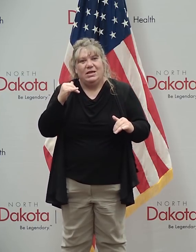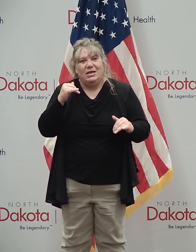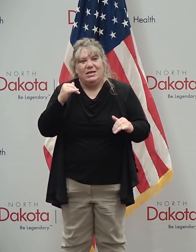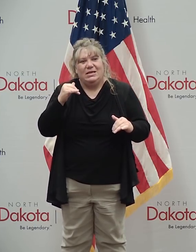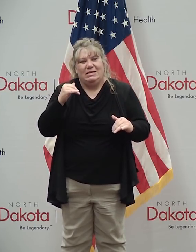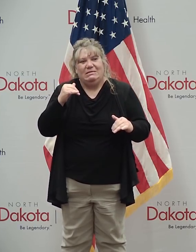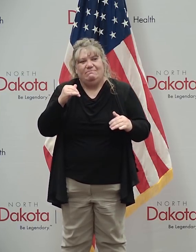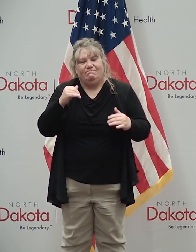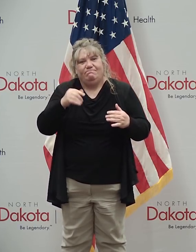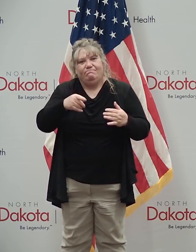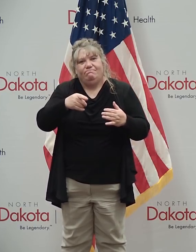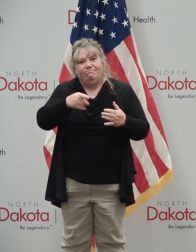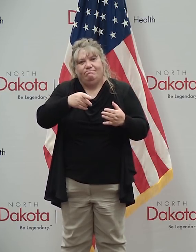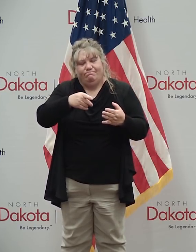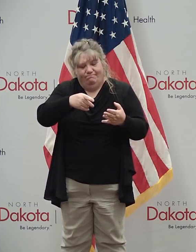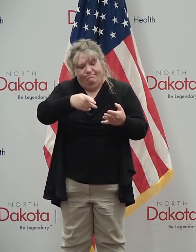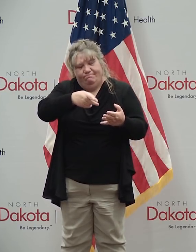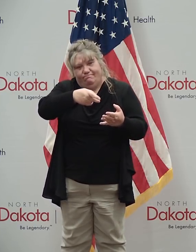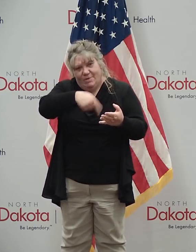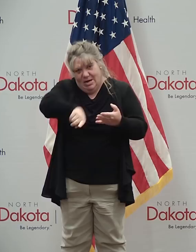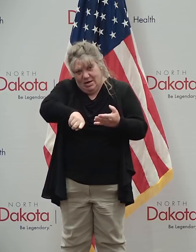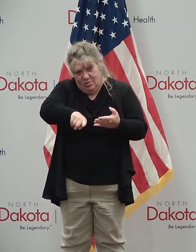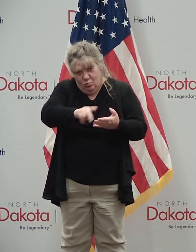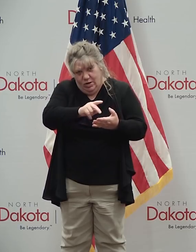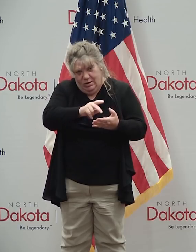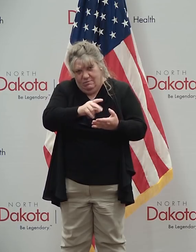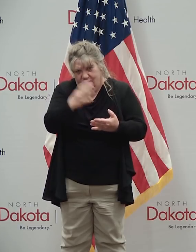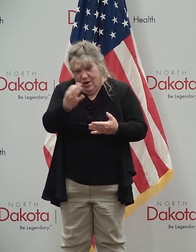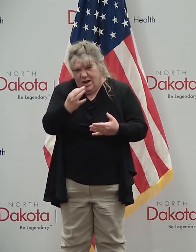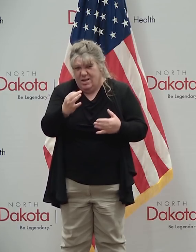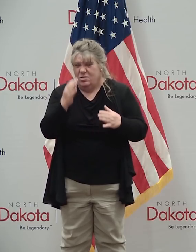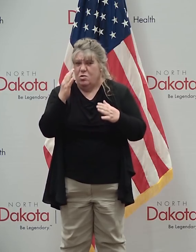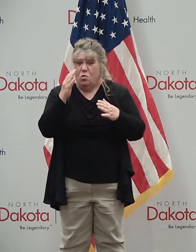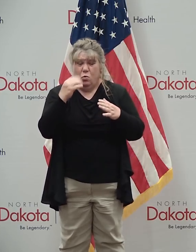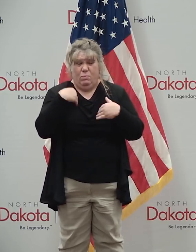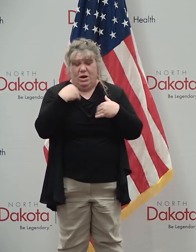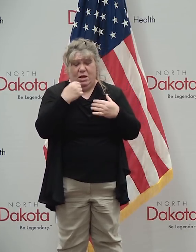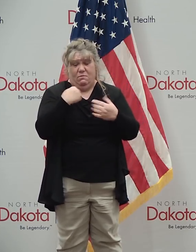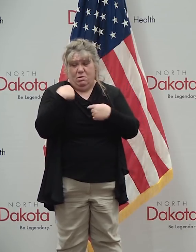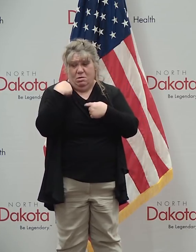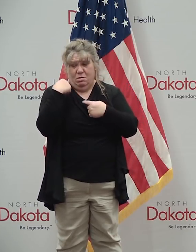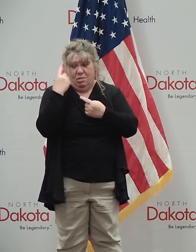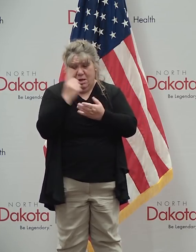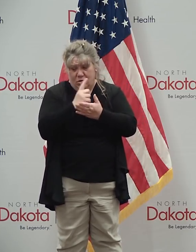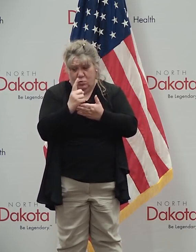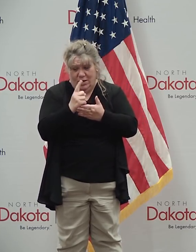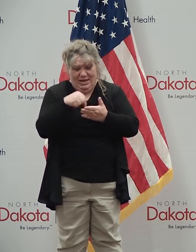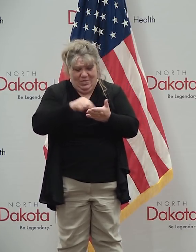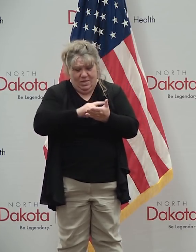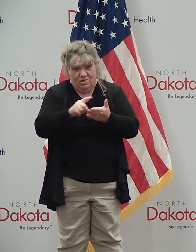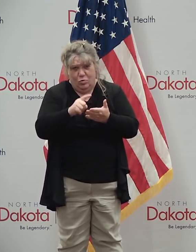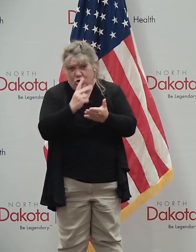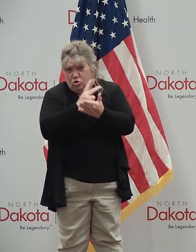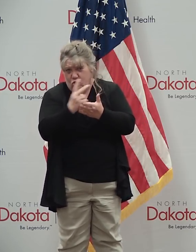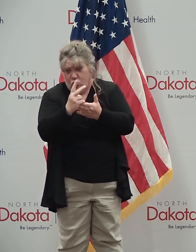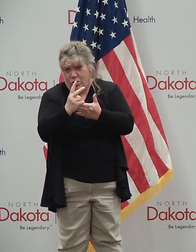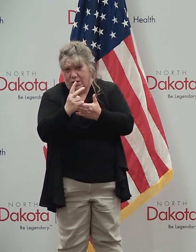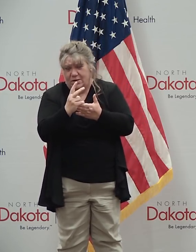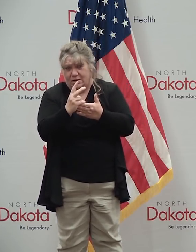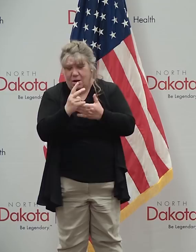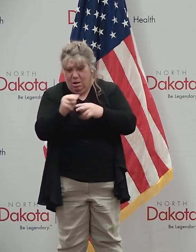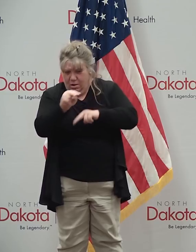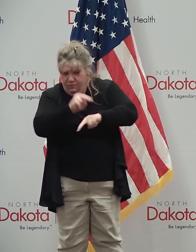would have 2 weeks of data of where the numbers were trending after we began the North Dakota Smart